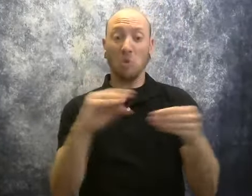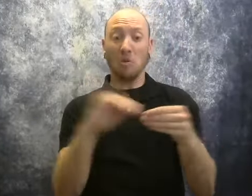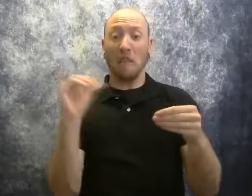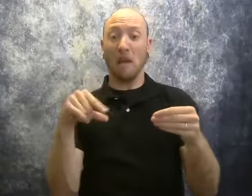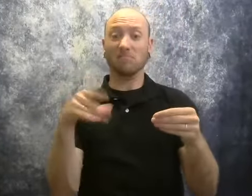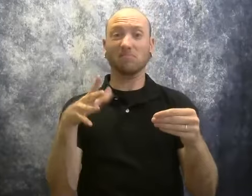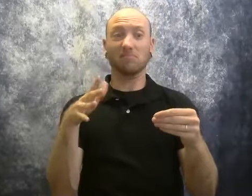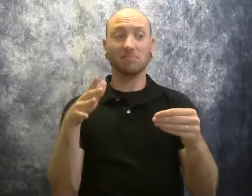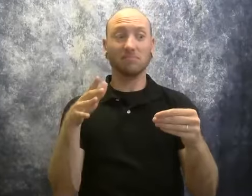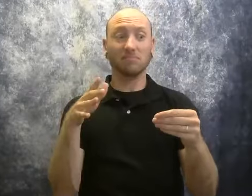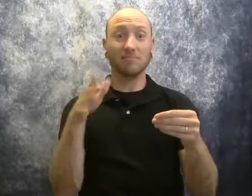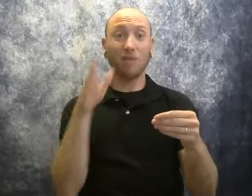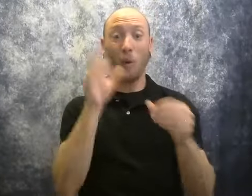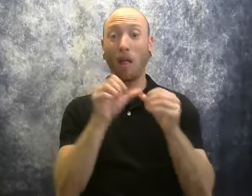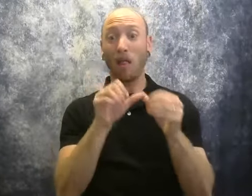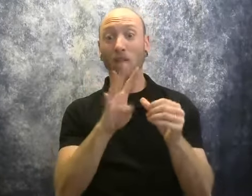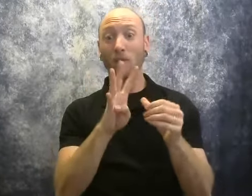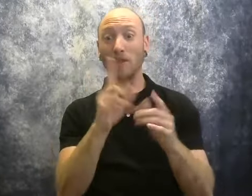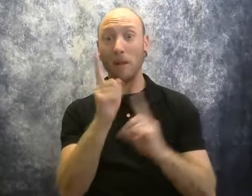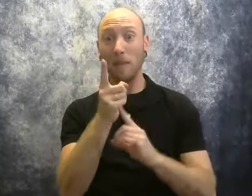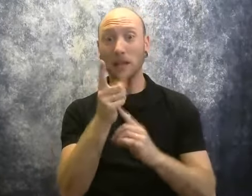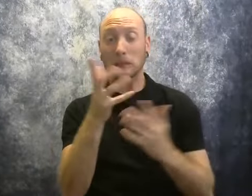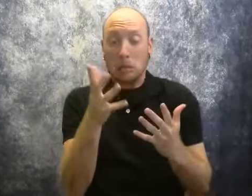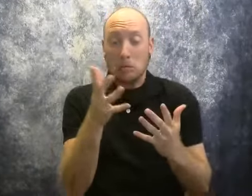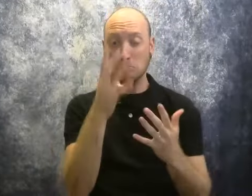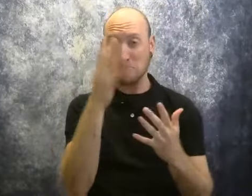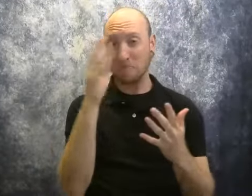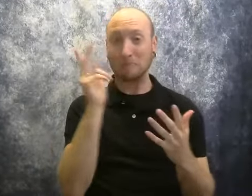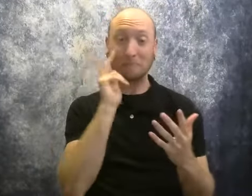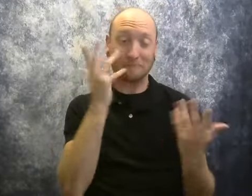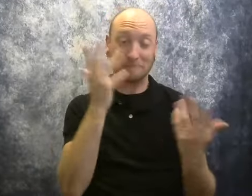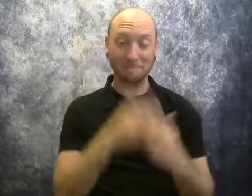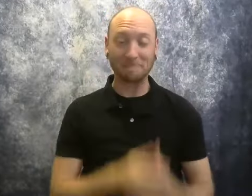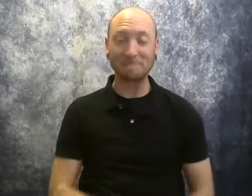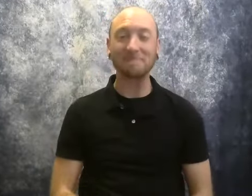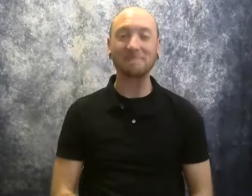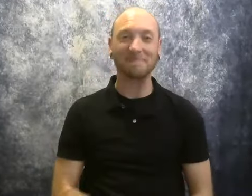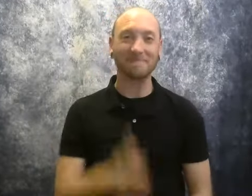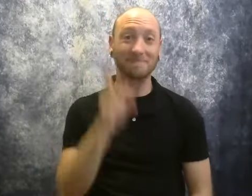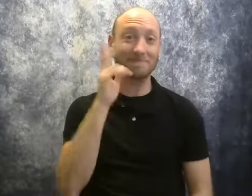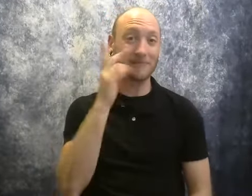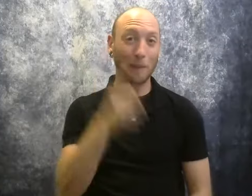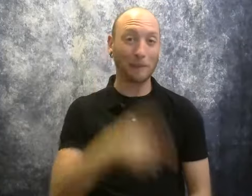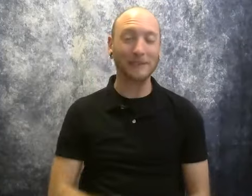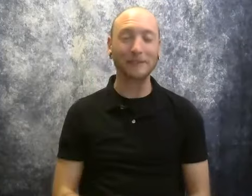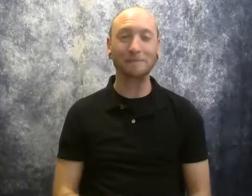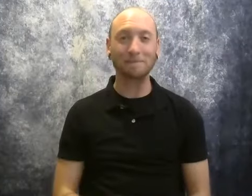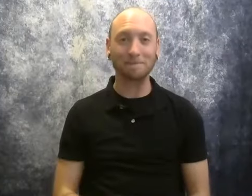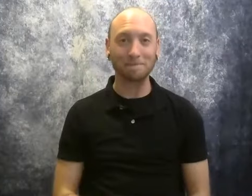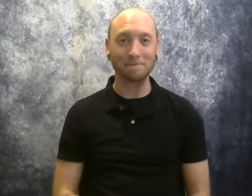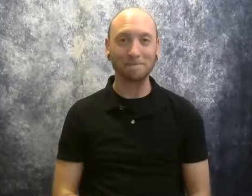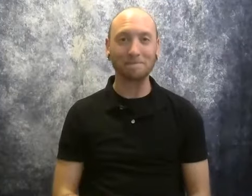really, I've got a story. I don't know that it's going to last 45 minutes, but we'll just do what we do and see where it